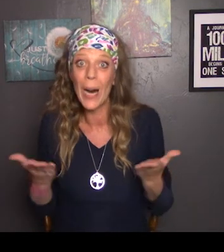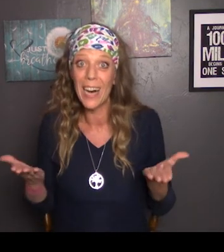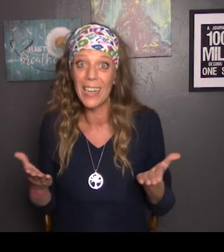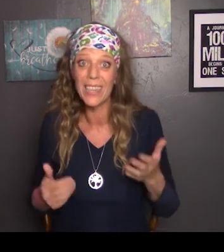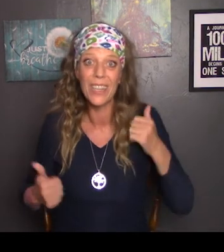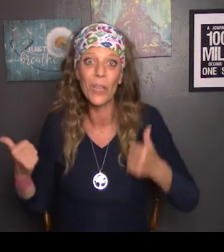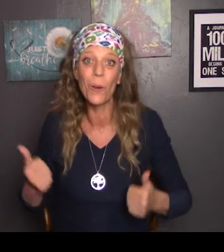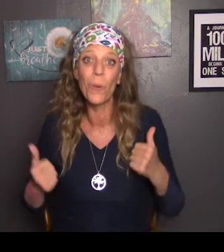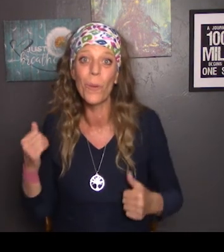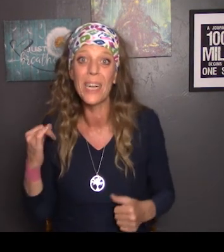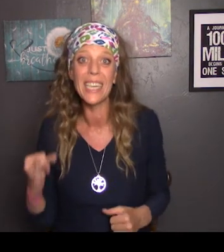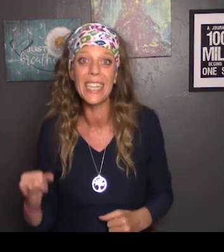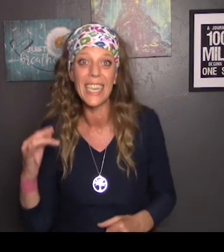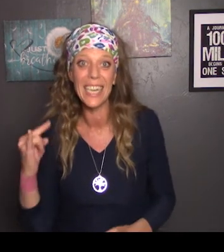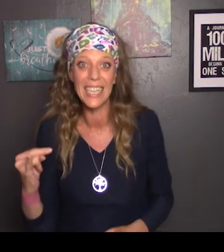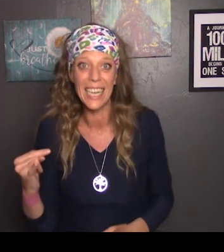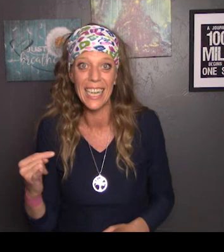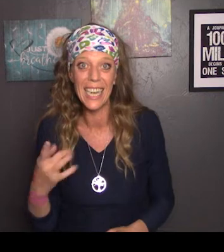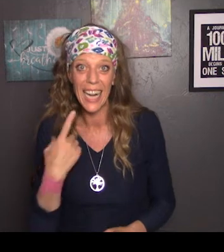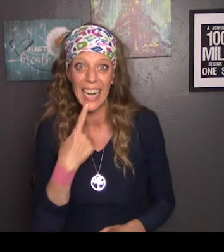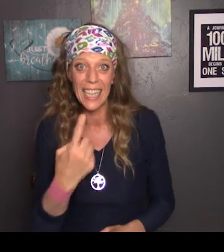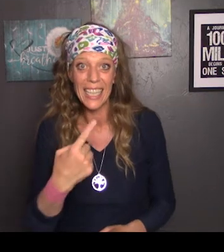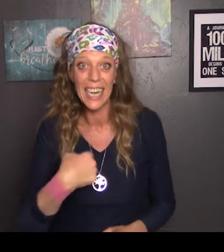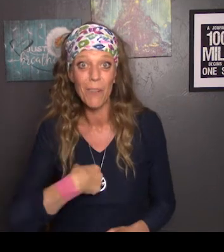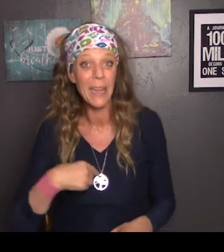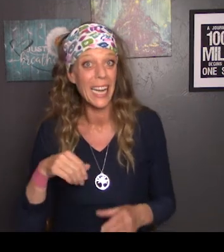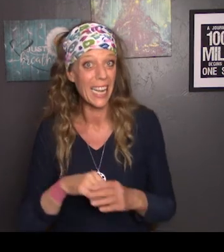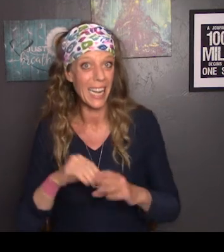Well, which is it? Tell